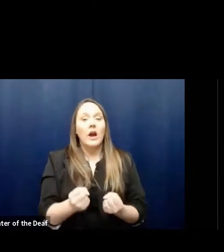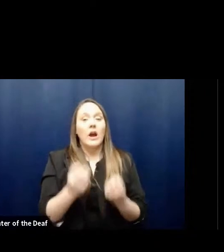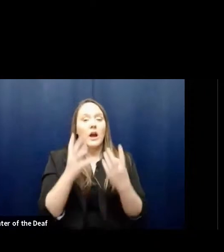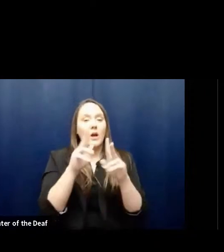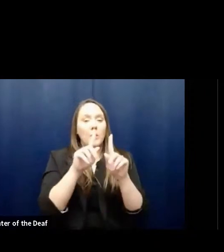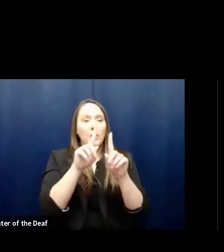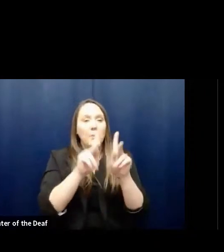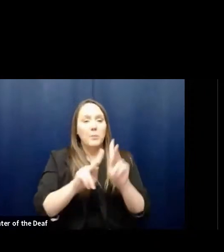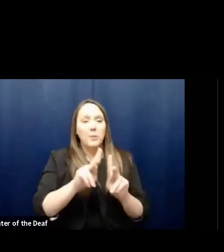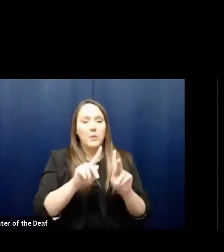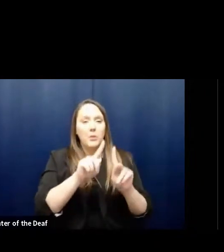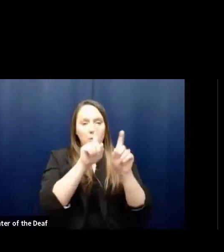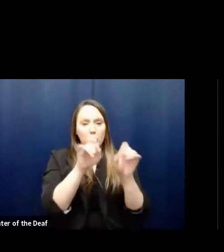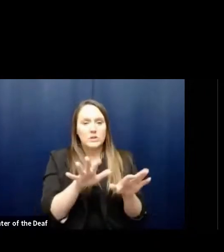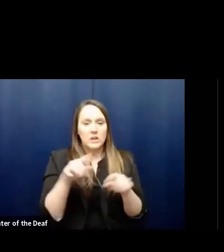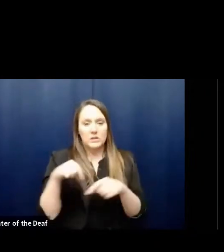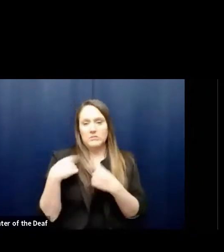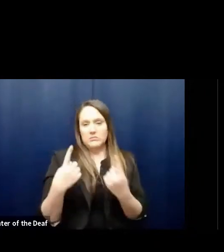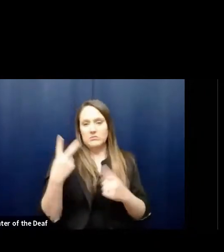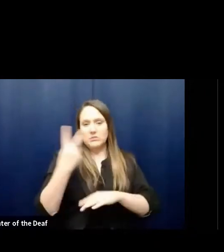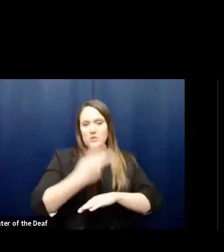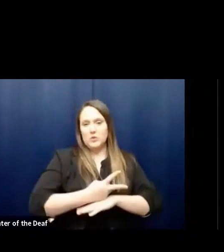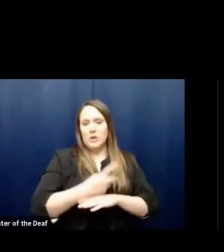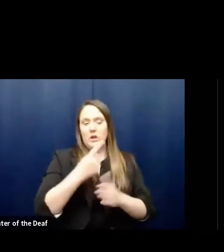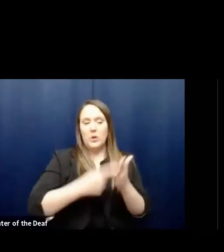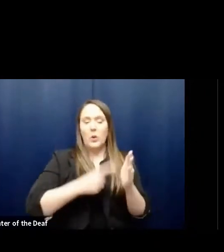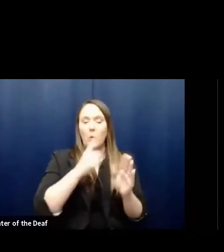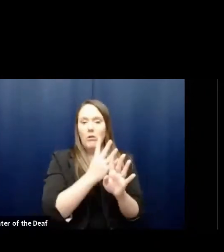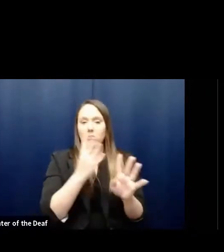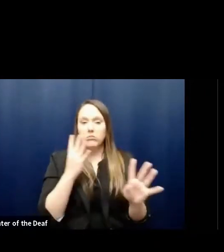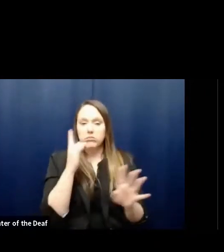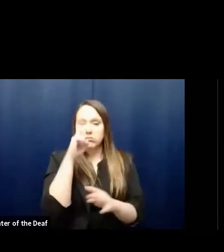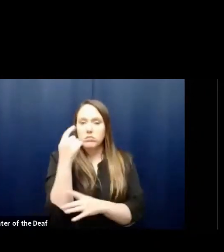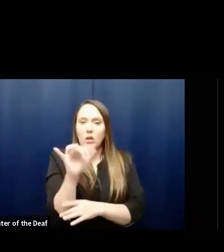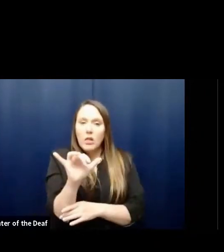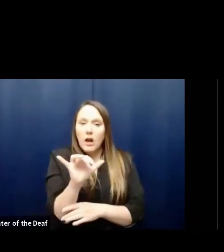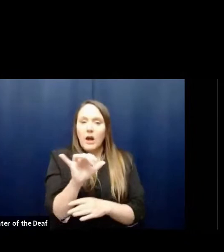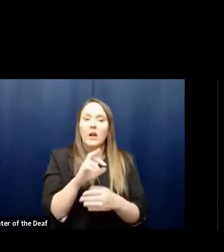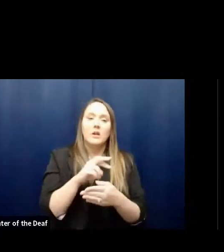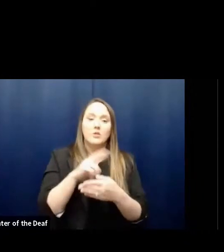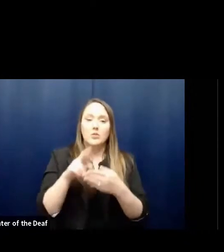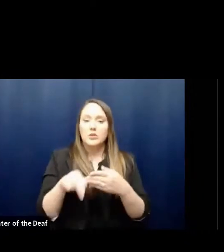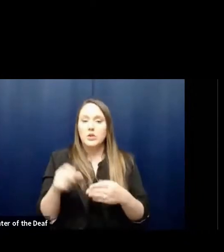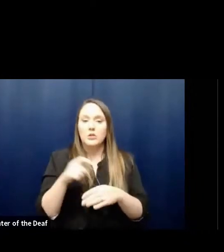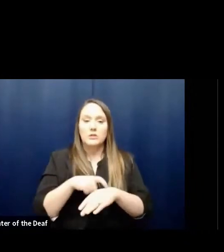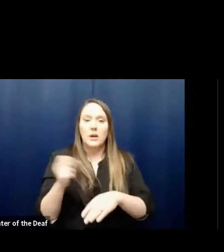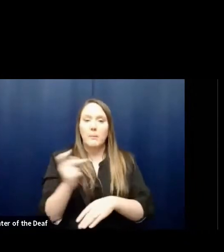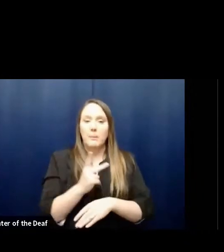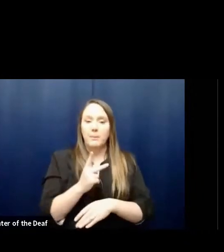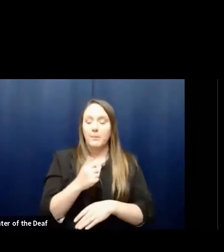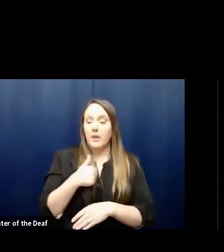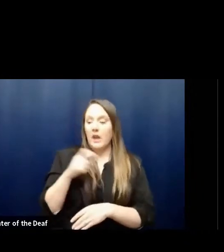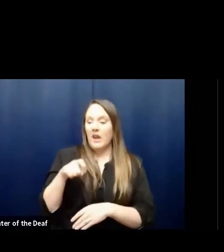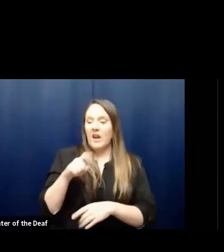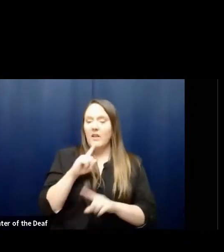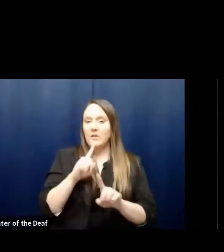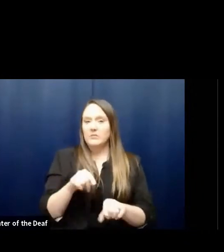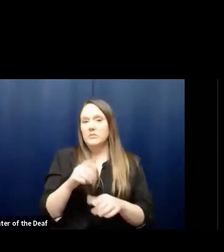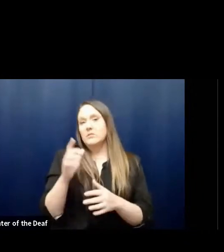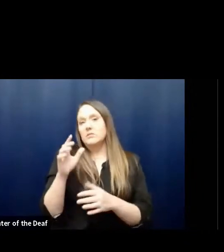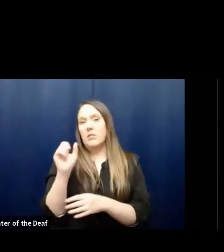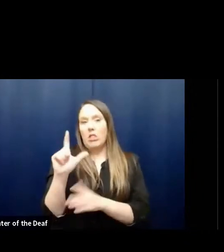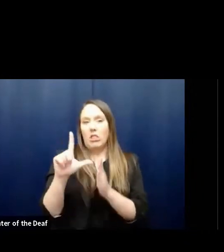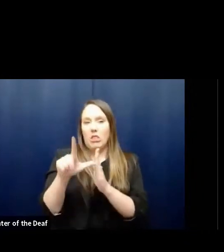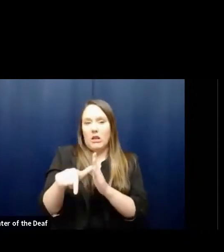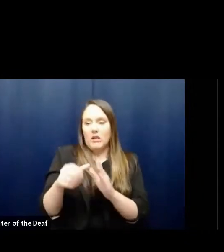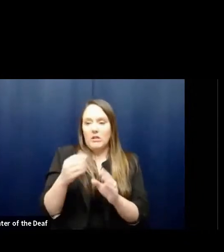the last 2 days, and what do lines look like and turnaround time? Grace, we'll have to get back to you with that. I don't have those exact numbers off the top of my